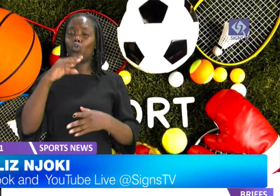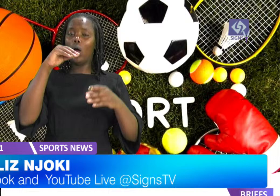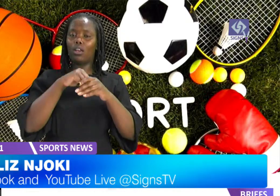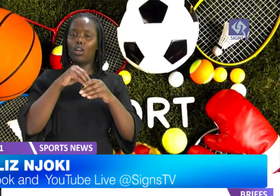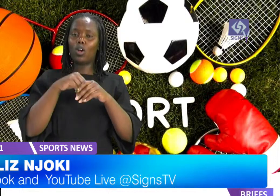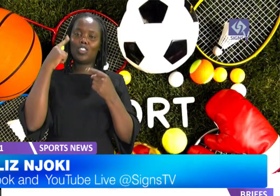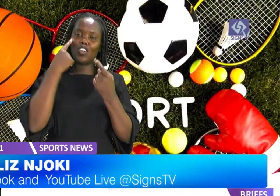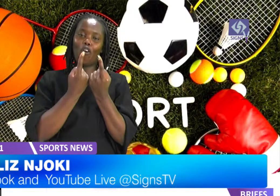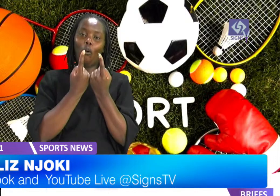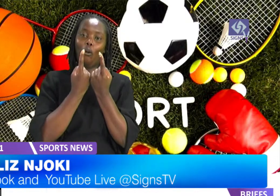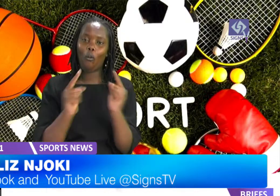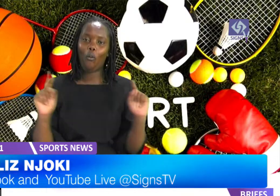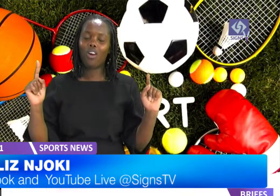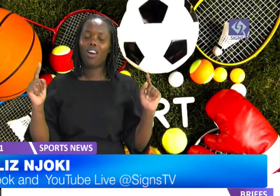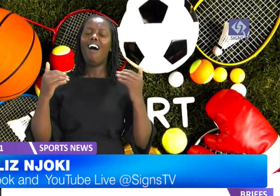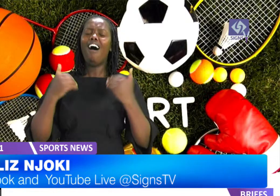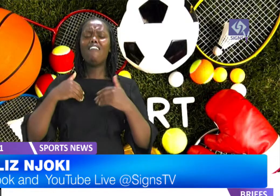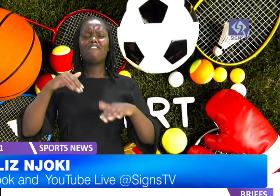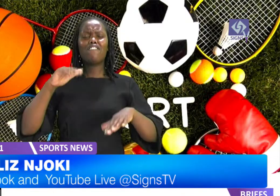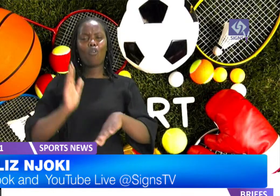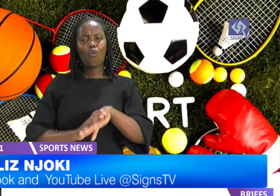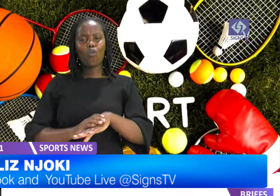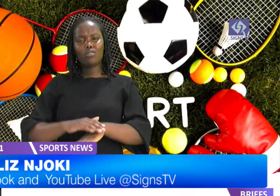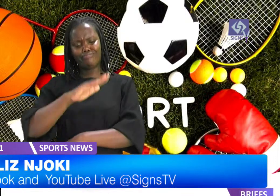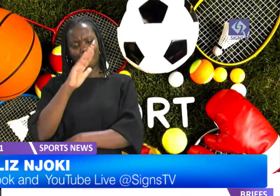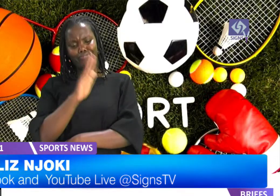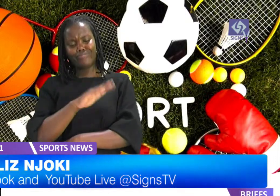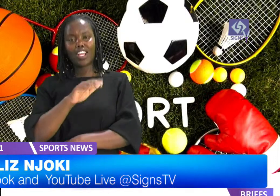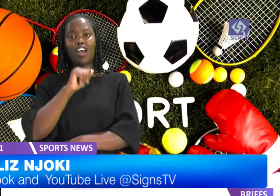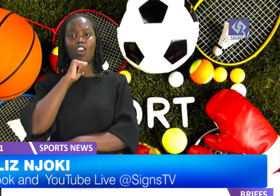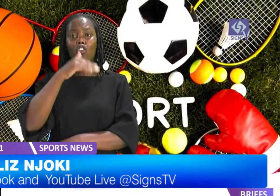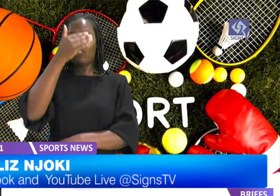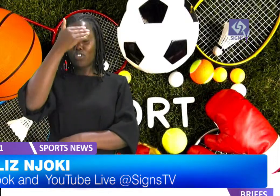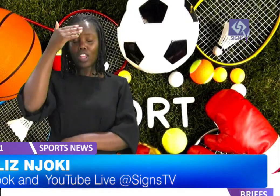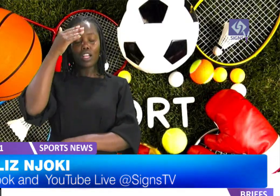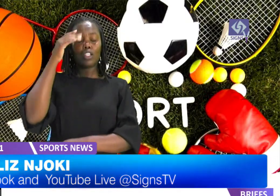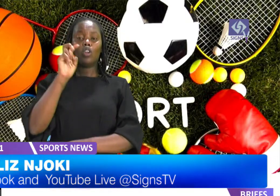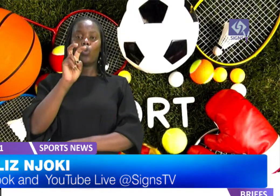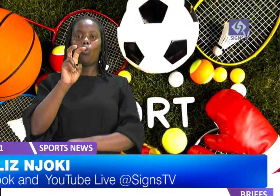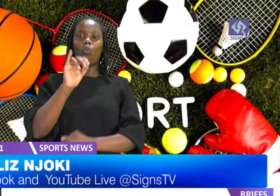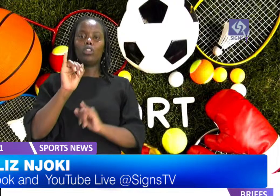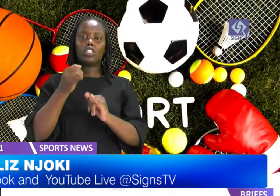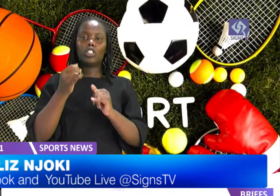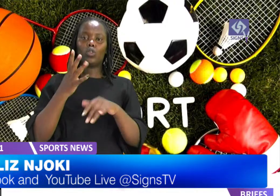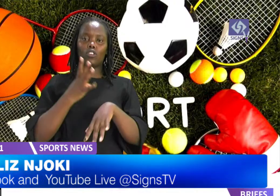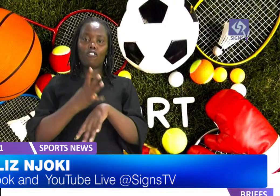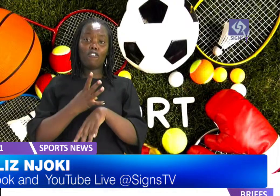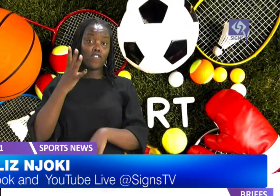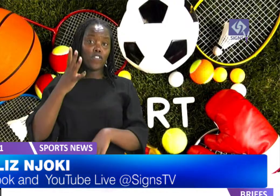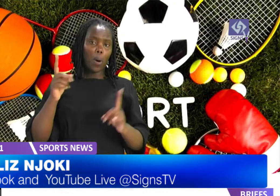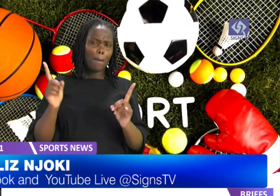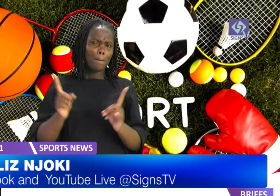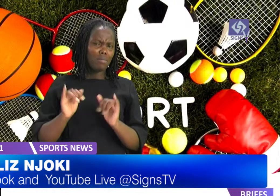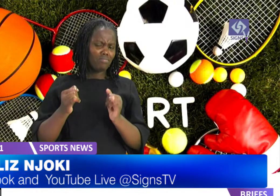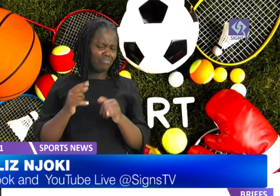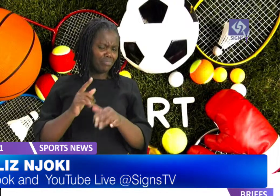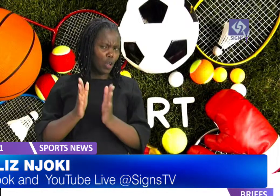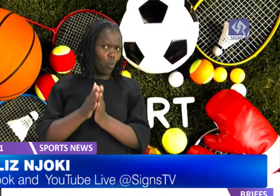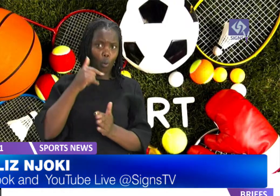platform, because here at Science TV we ensure we include all of you and leave no one behind.